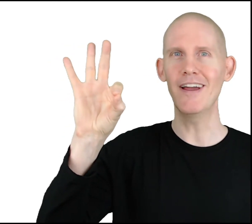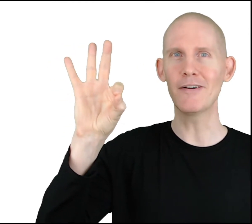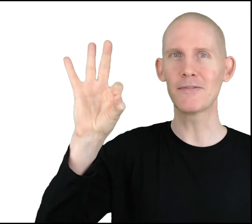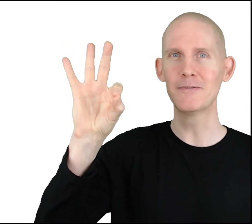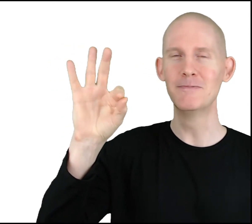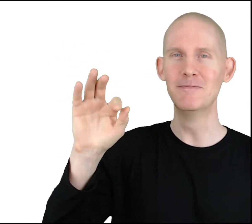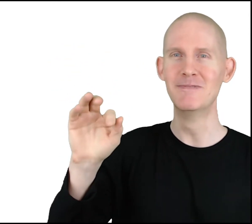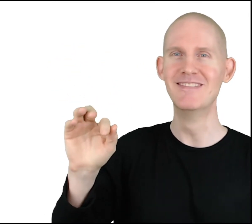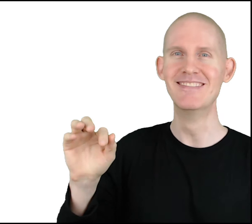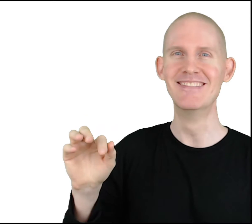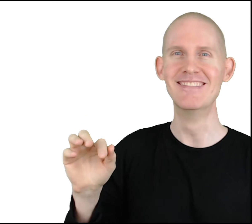F.